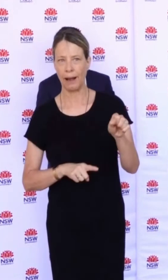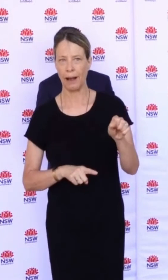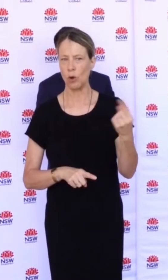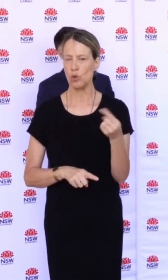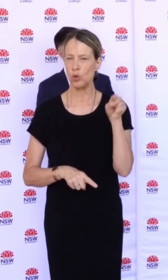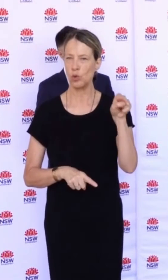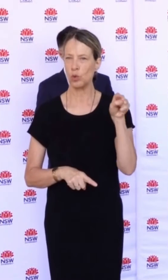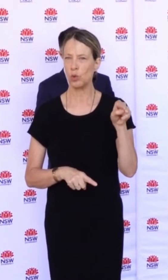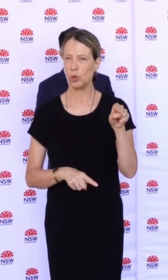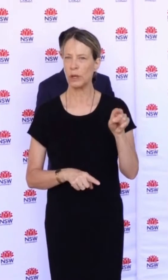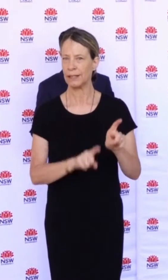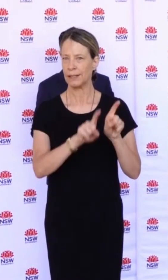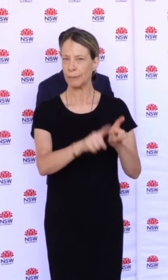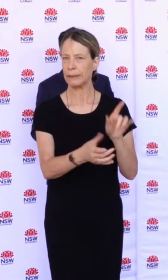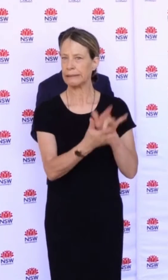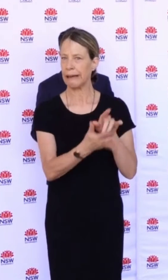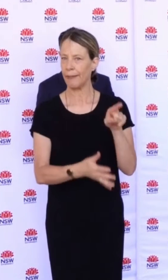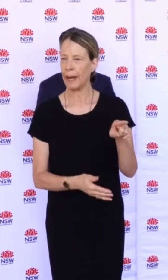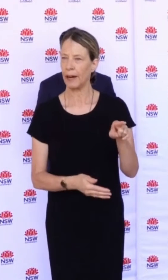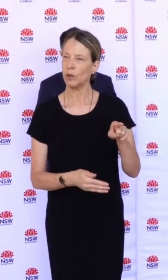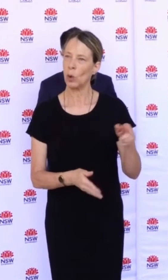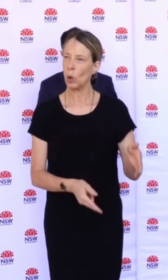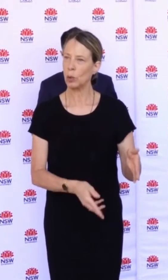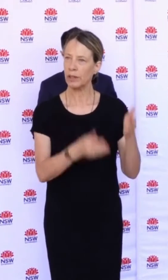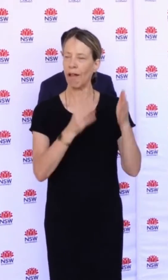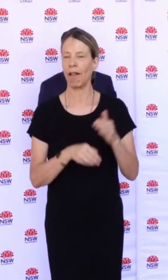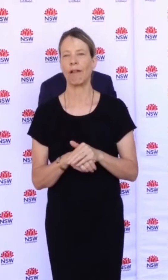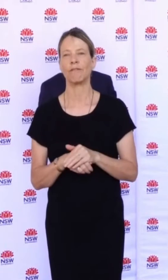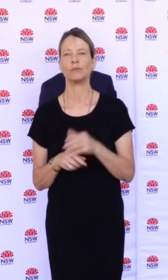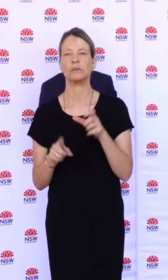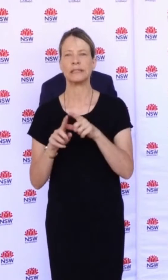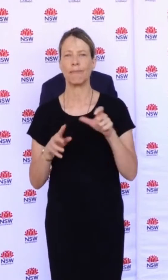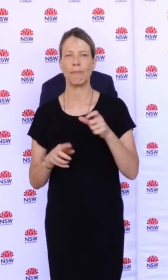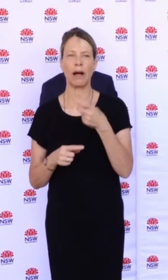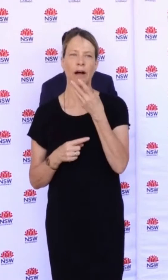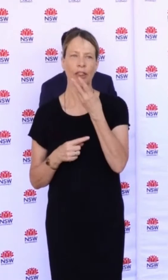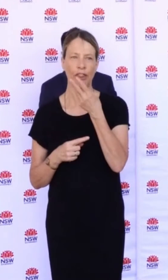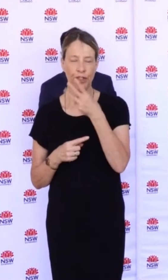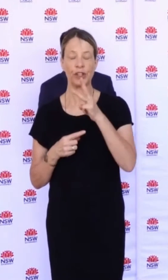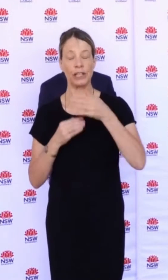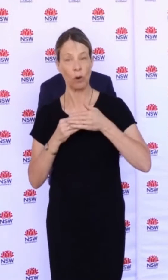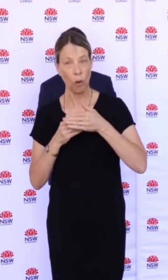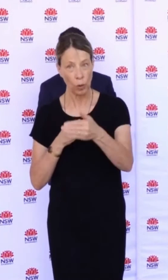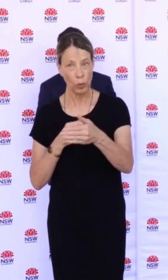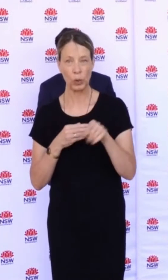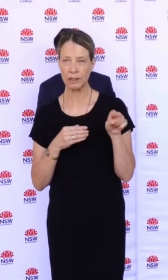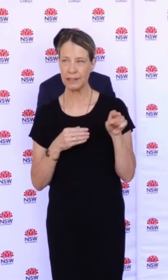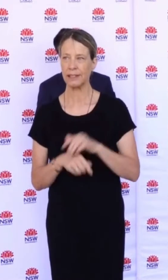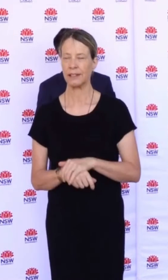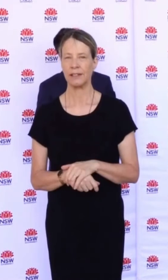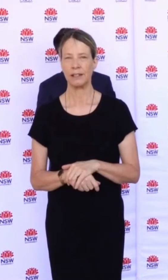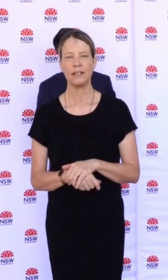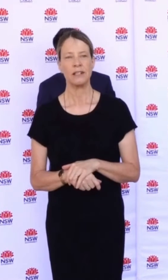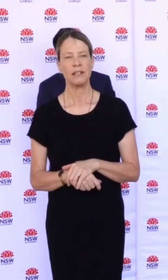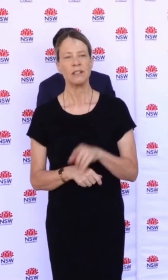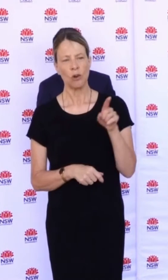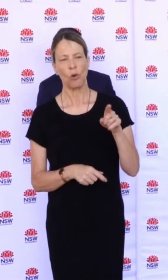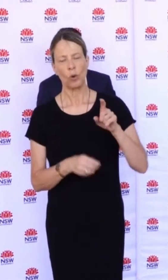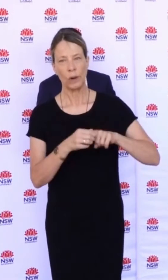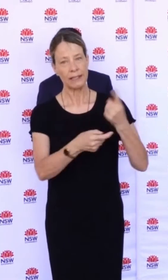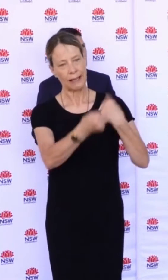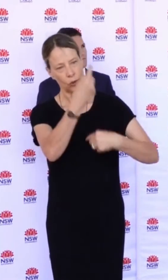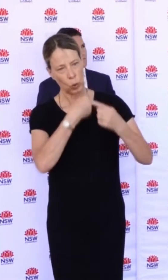have been in that hotel from the 30th of December onwards. And we've had reports from Queensland of 10 people